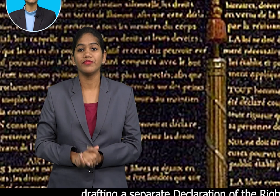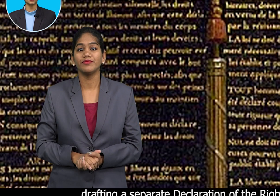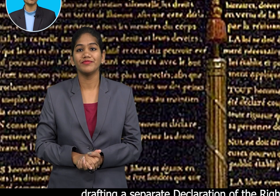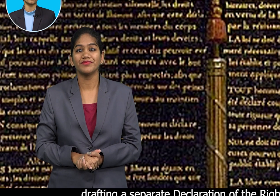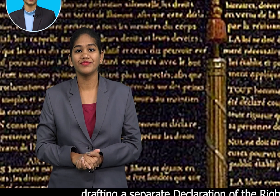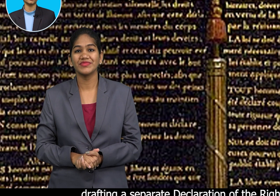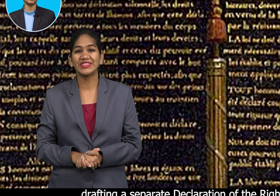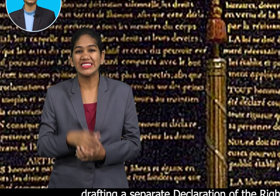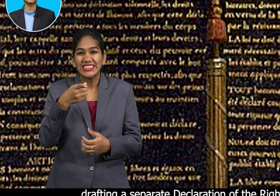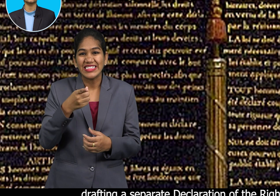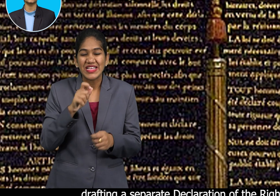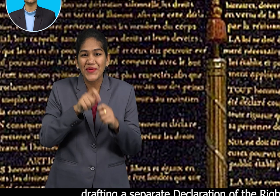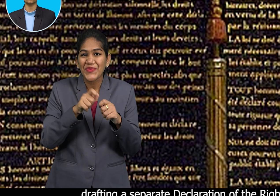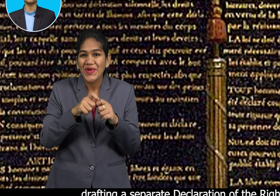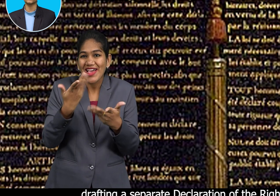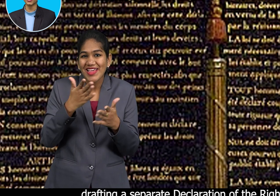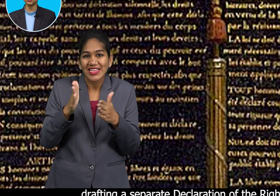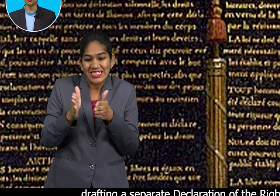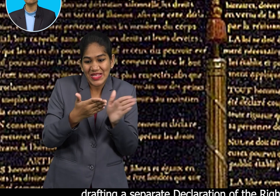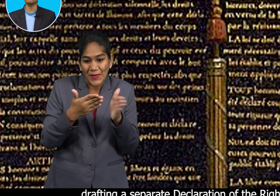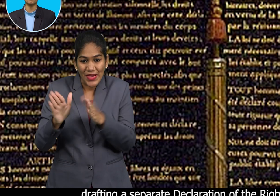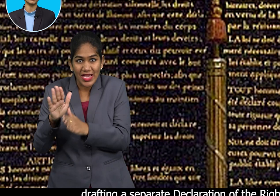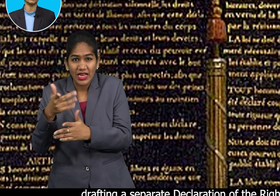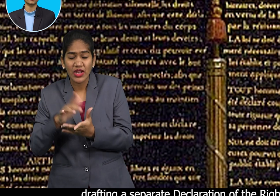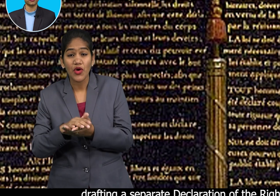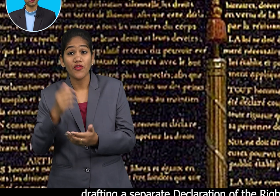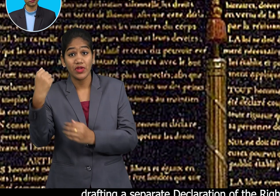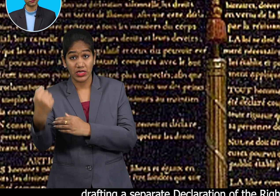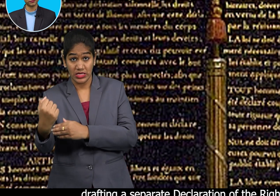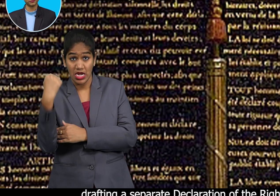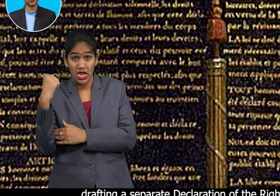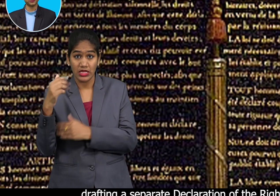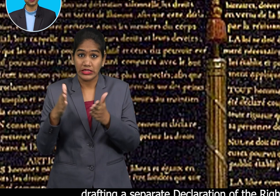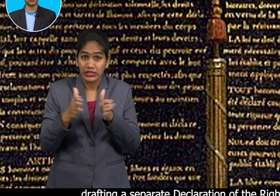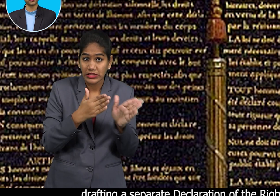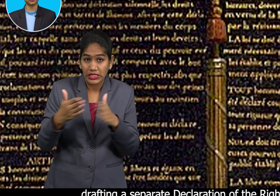drafting a separate Declaration of the Rights of Women.